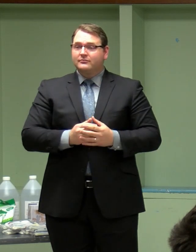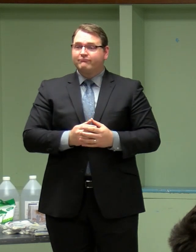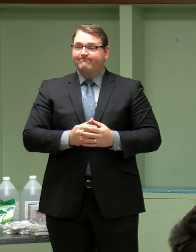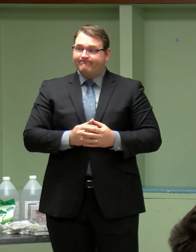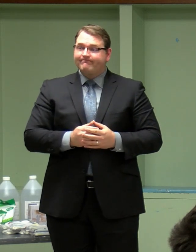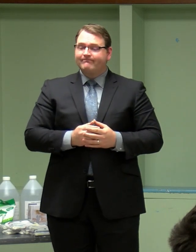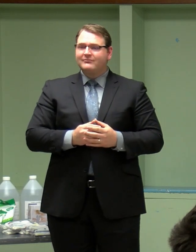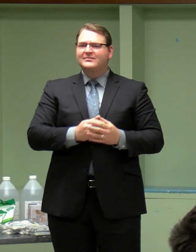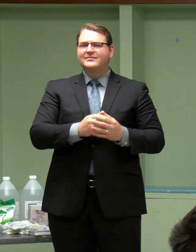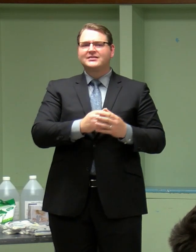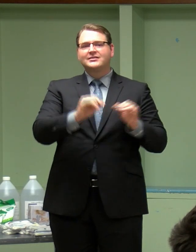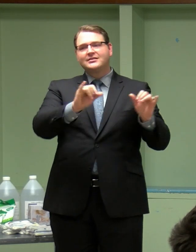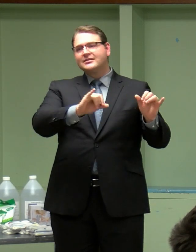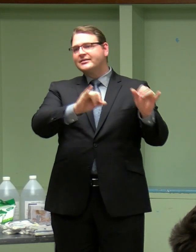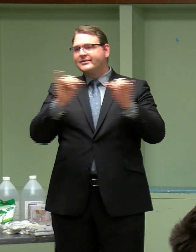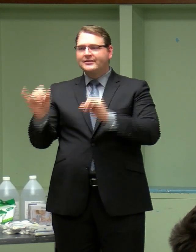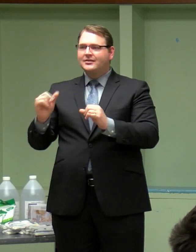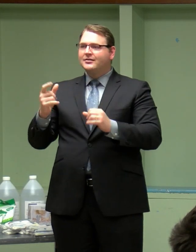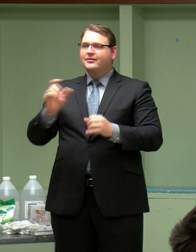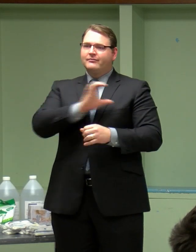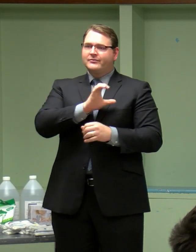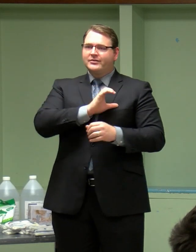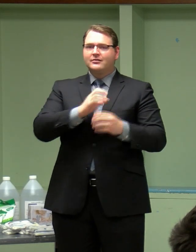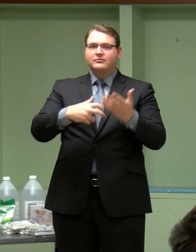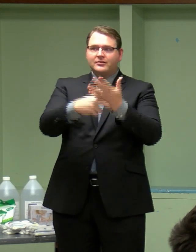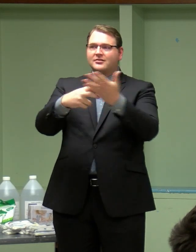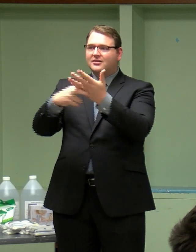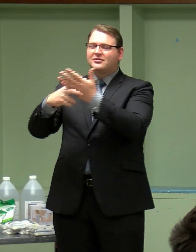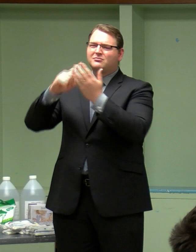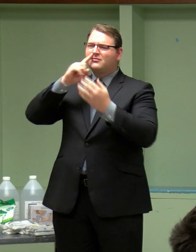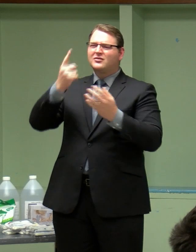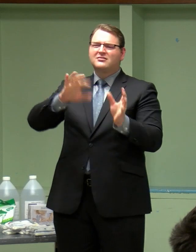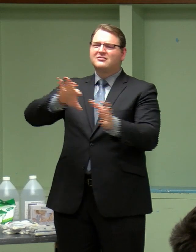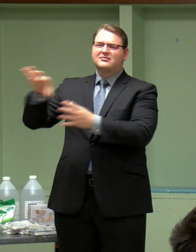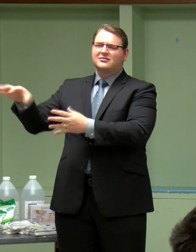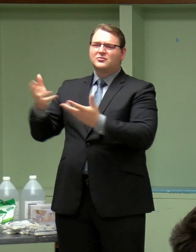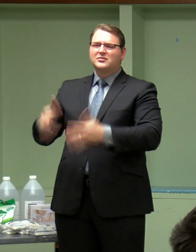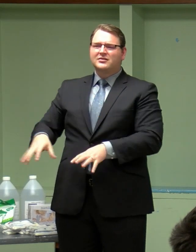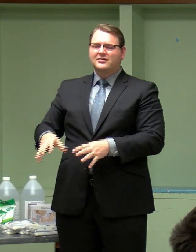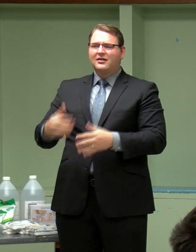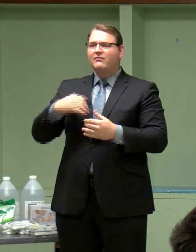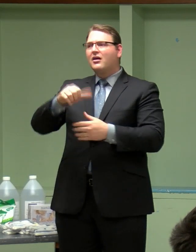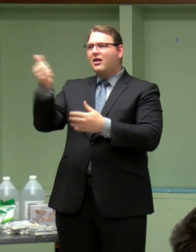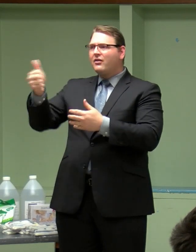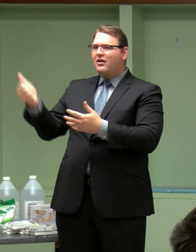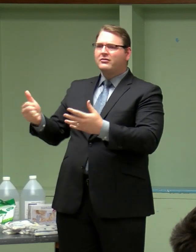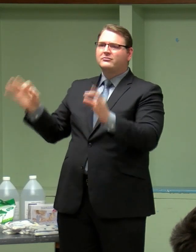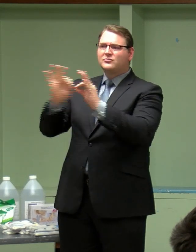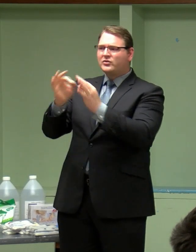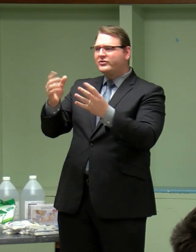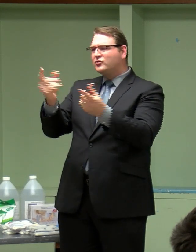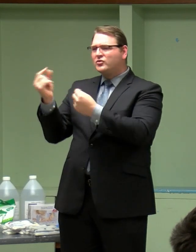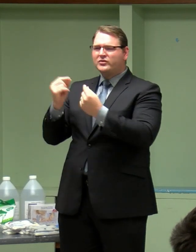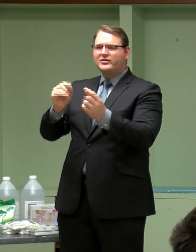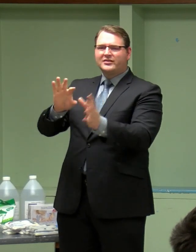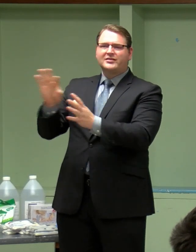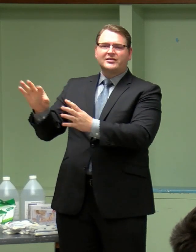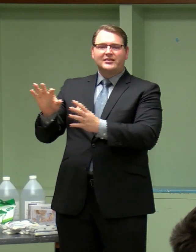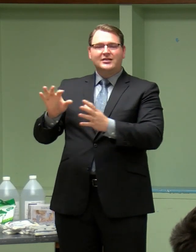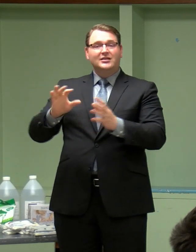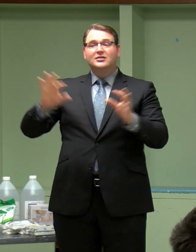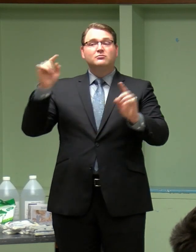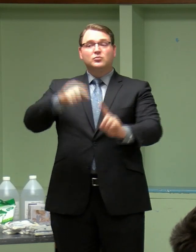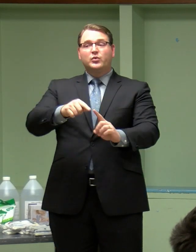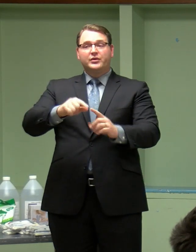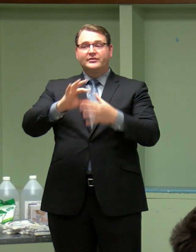turn it into a police matter. We've got plenty of issues to deal with. And so the point of that statement yesterday, again, is